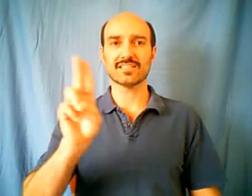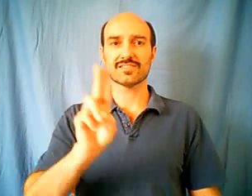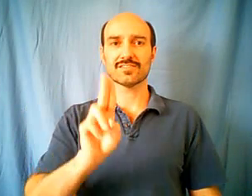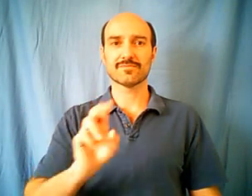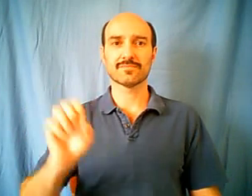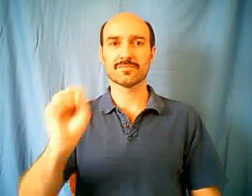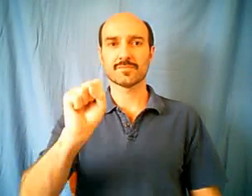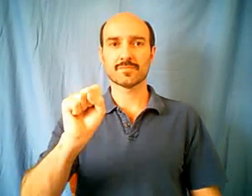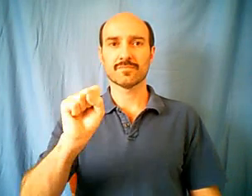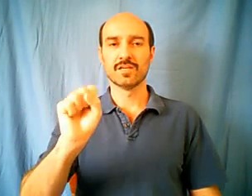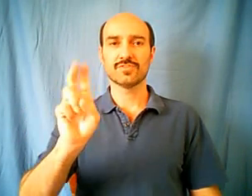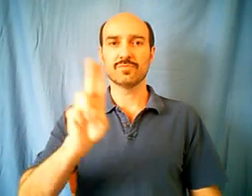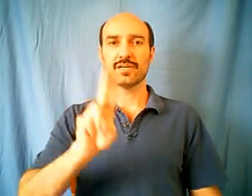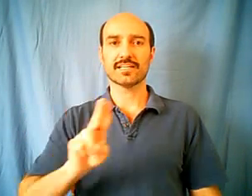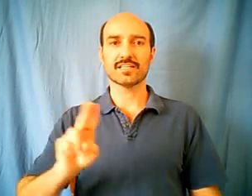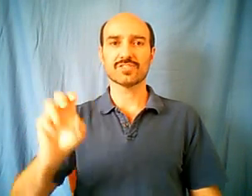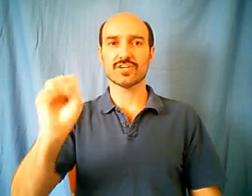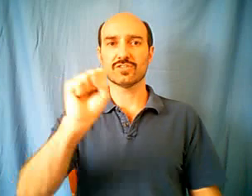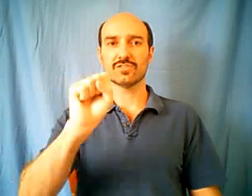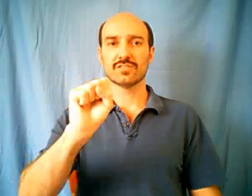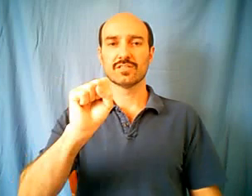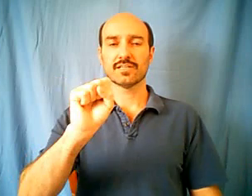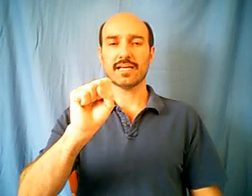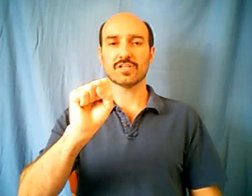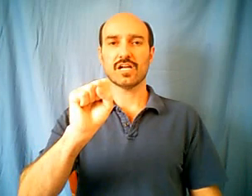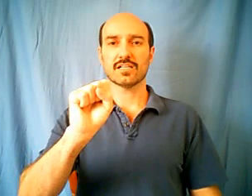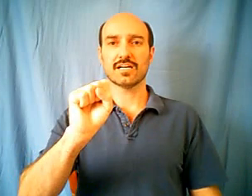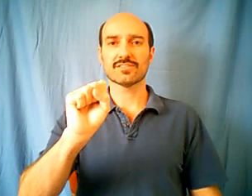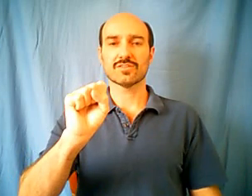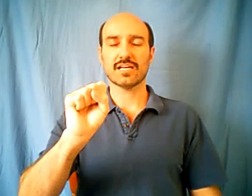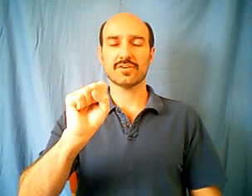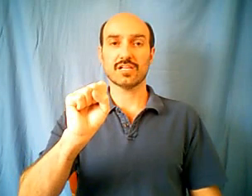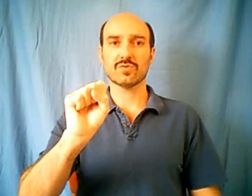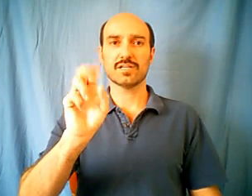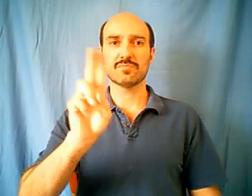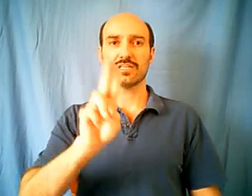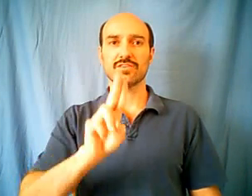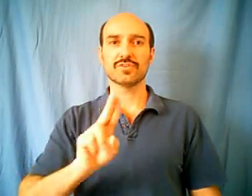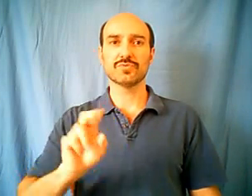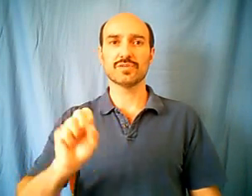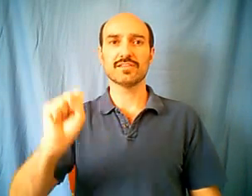this. So you make like a circle, counterclockwise, making the U and the